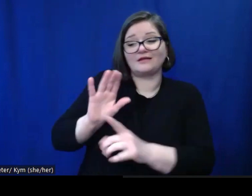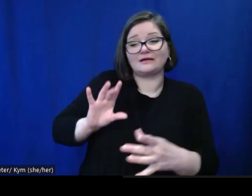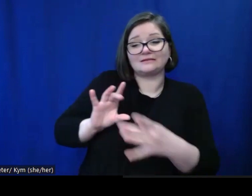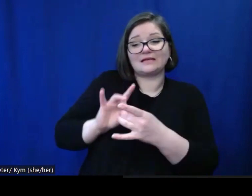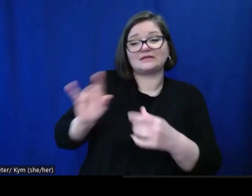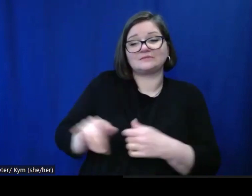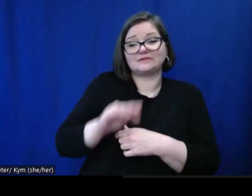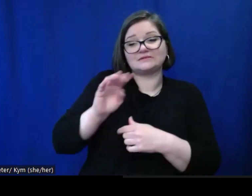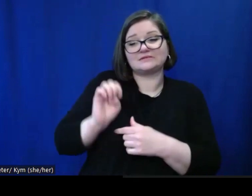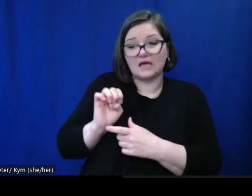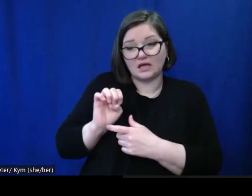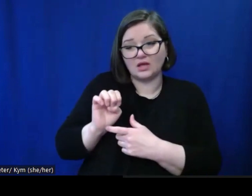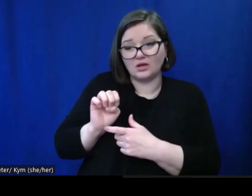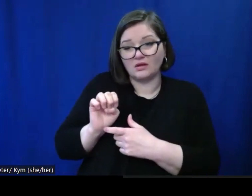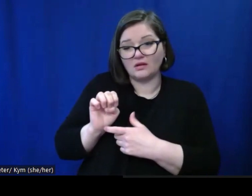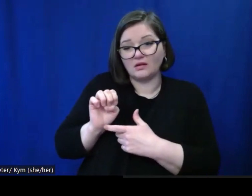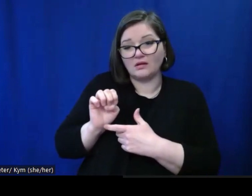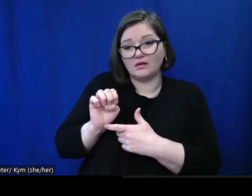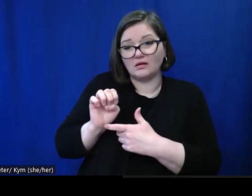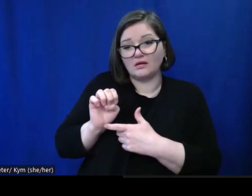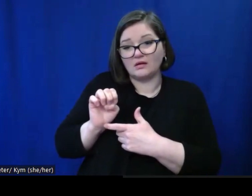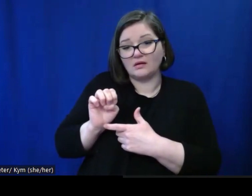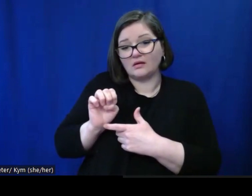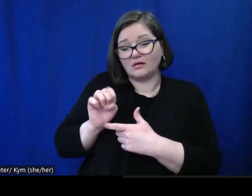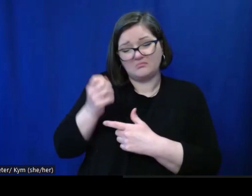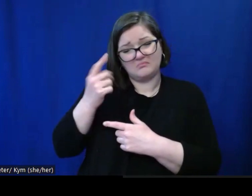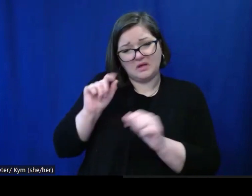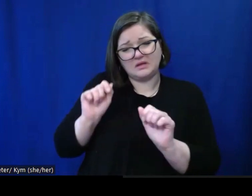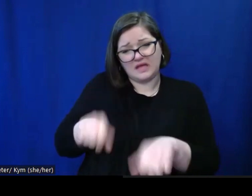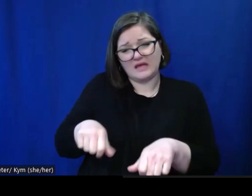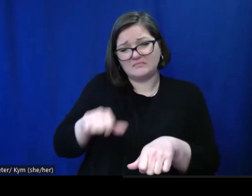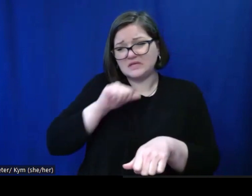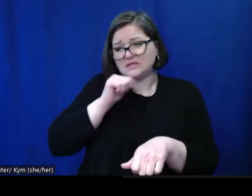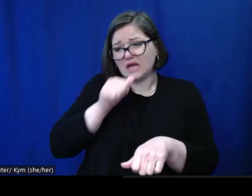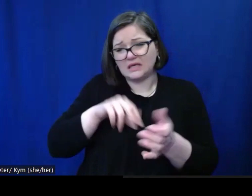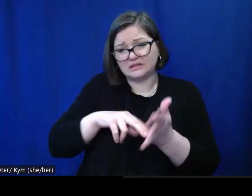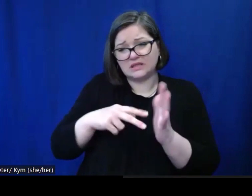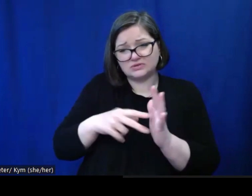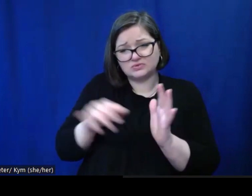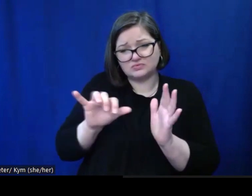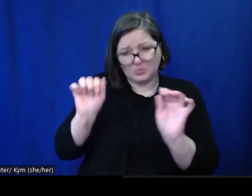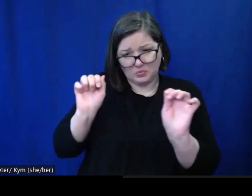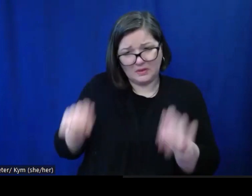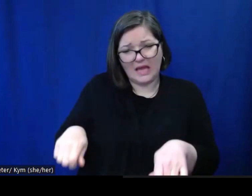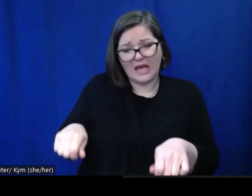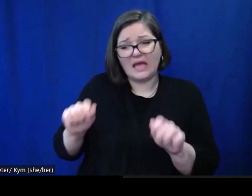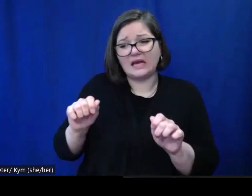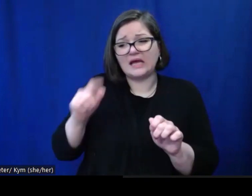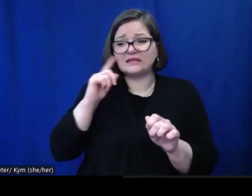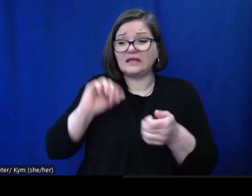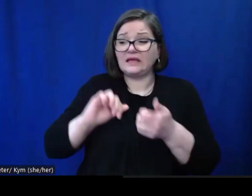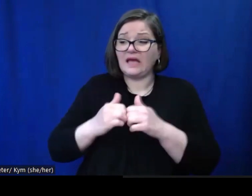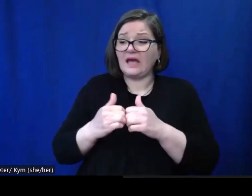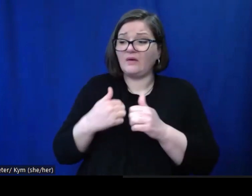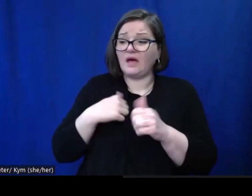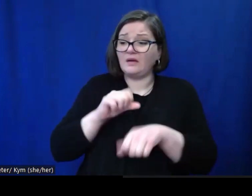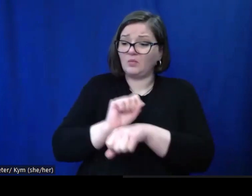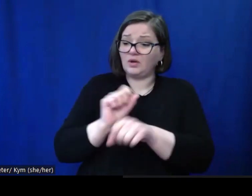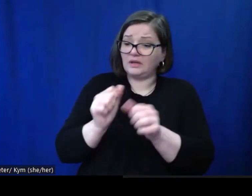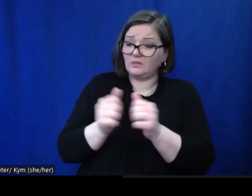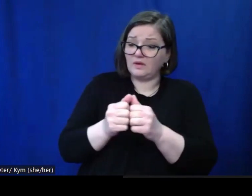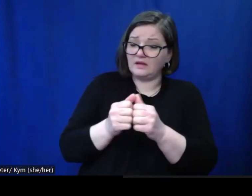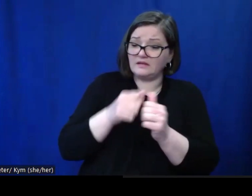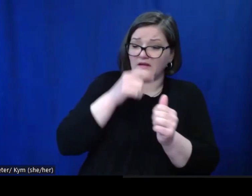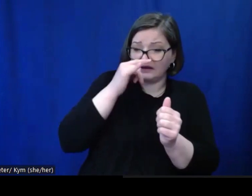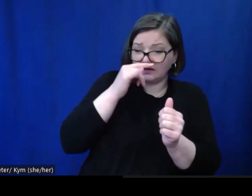styles. And it could be unintentional. And so I think of that when I'm working with kids who have